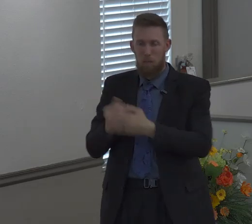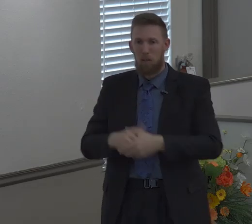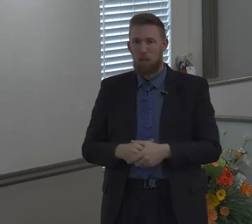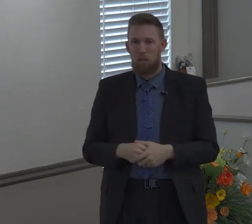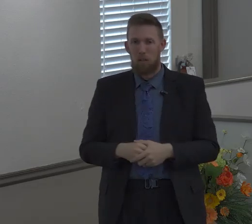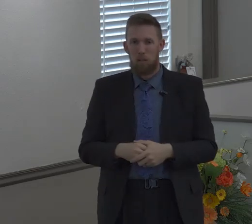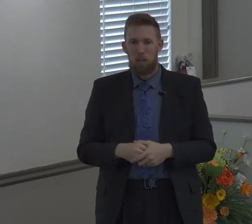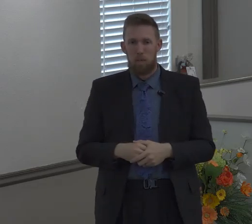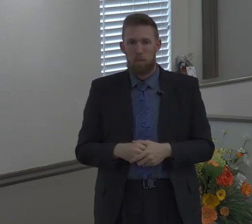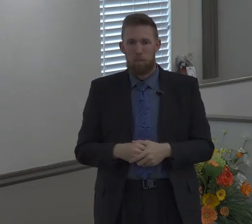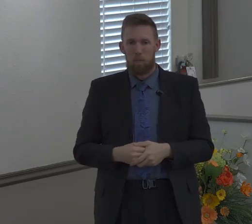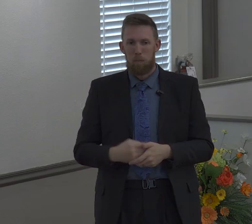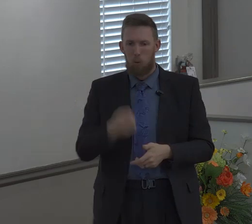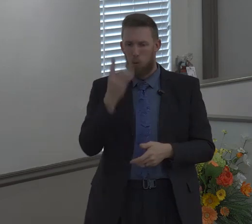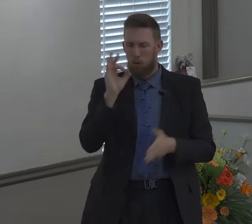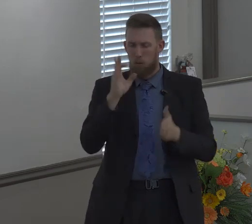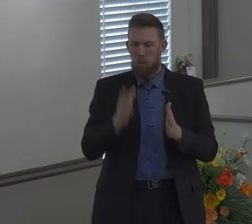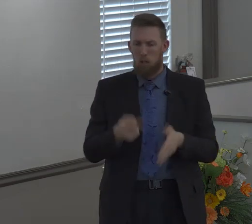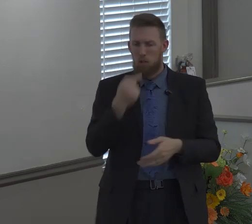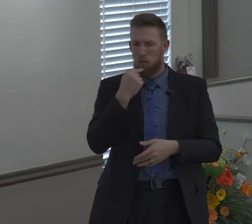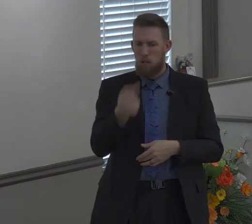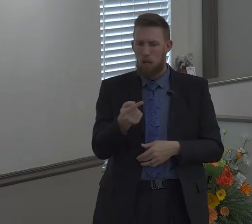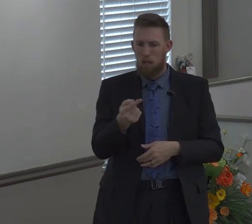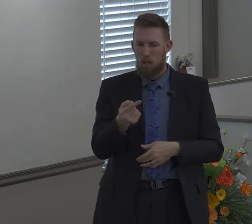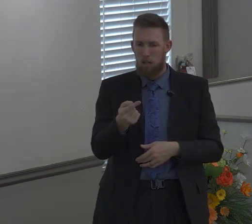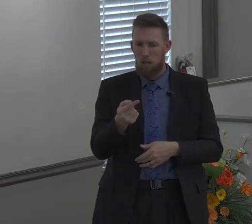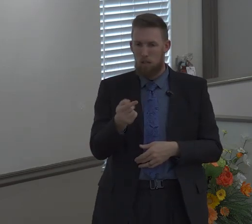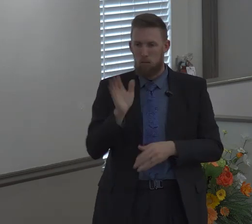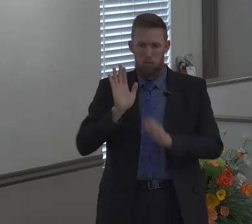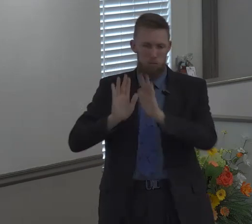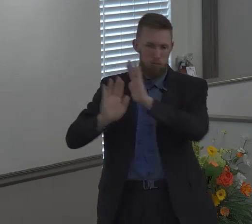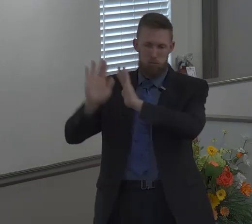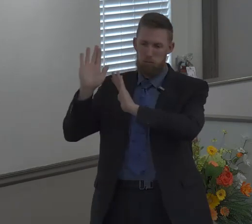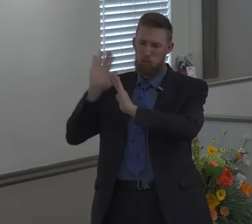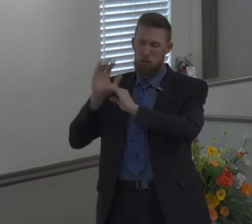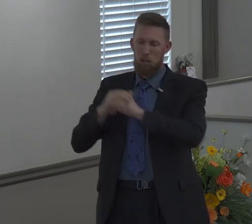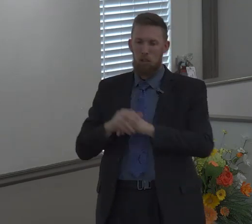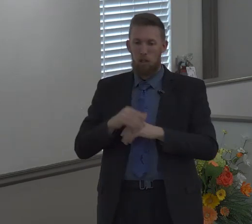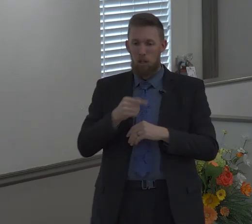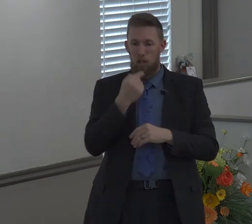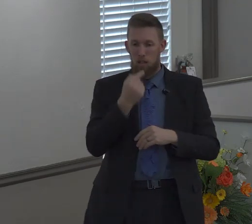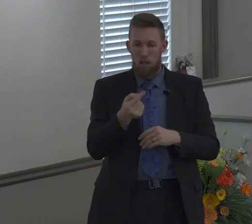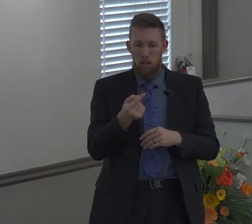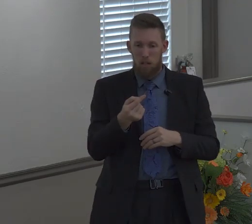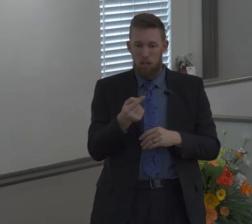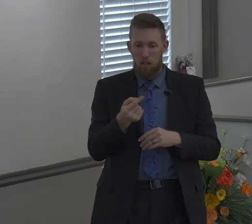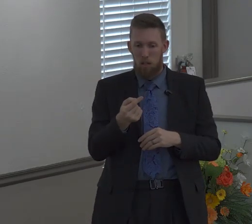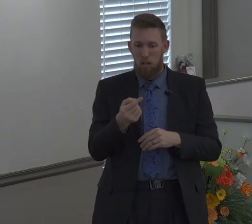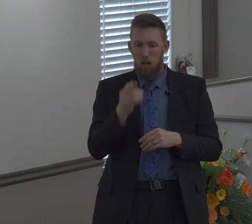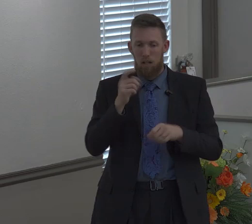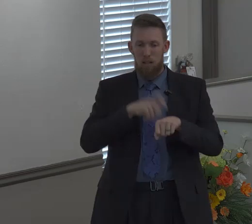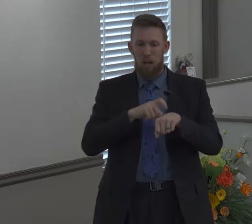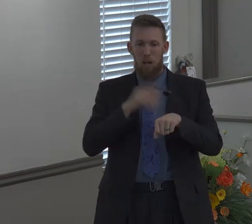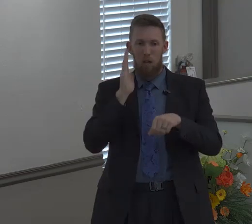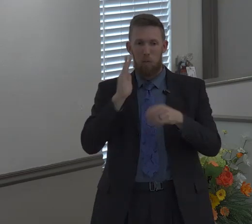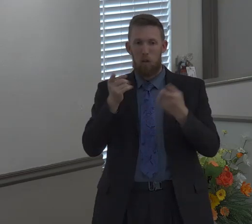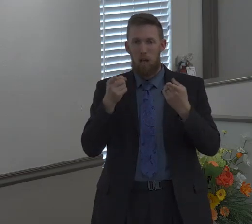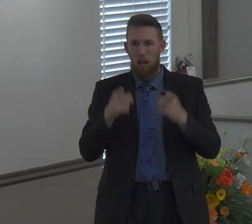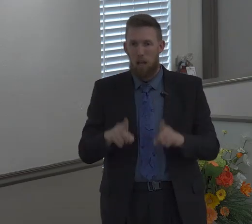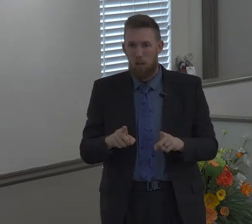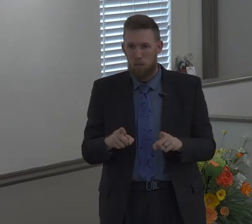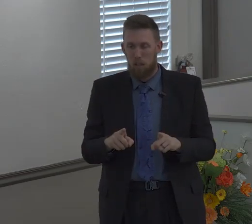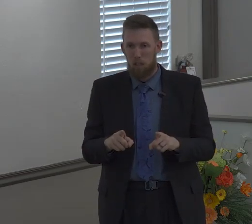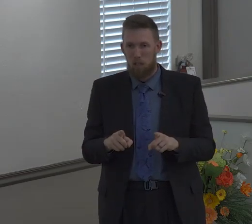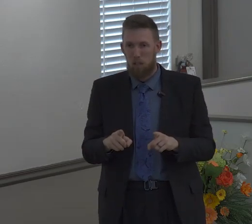Charles Spurgeon said over 100 years ago, he said, a time will come when instead of shepherds feeding